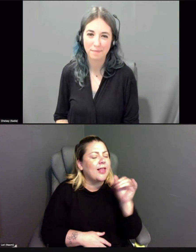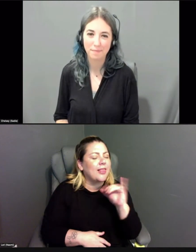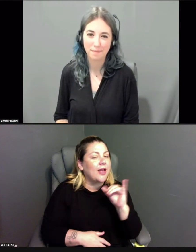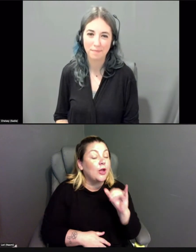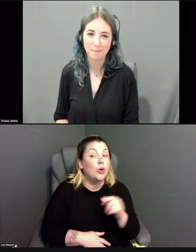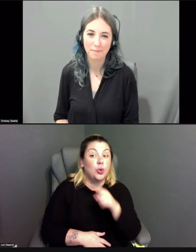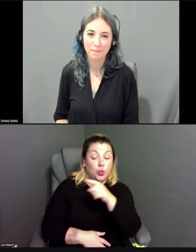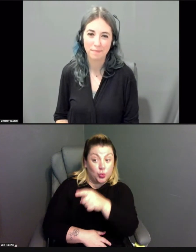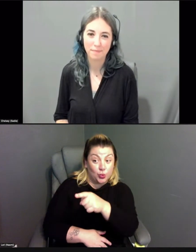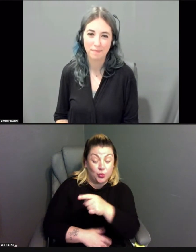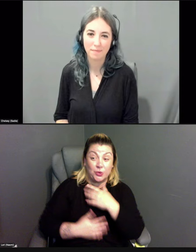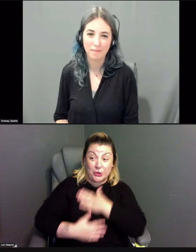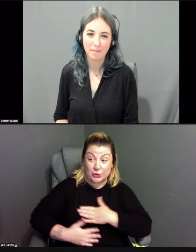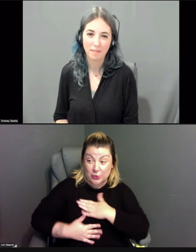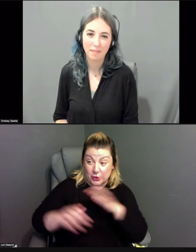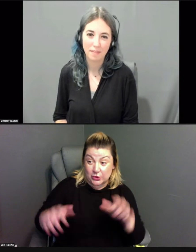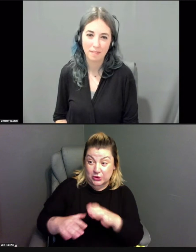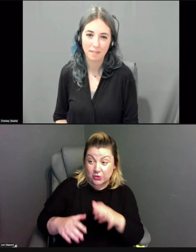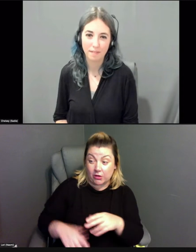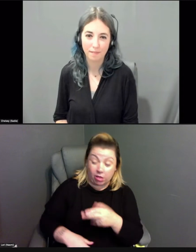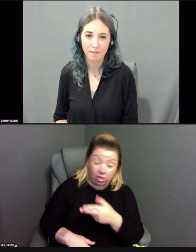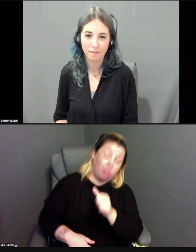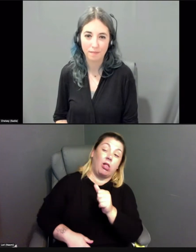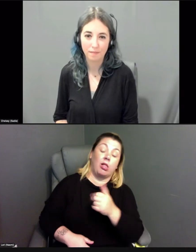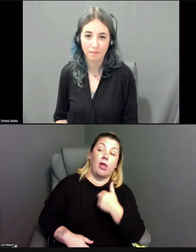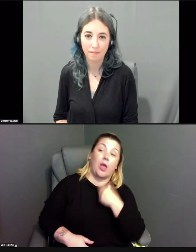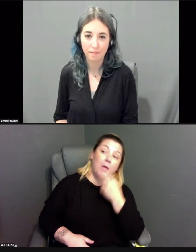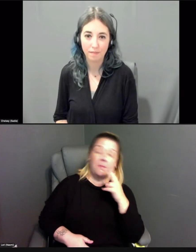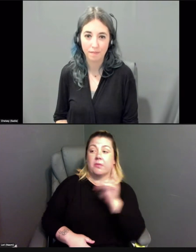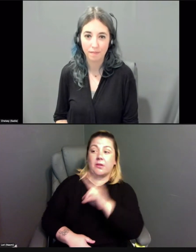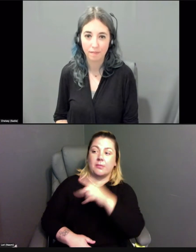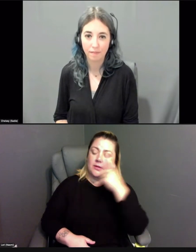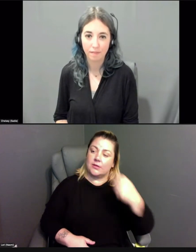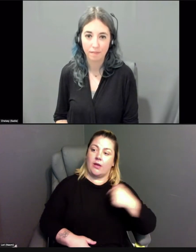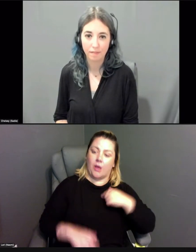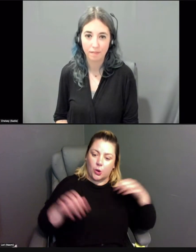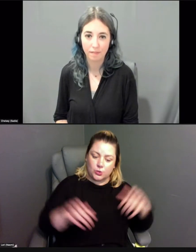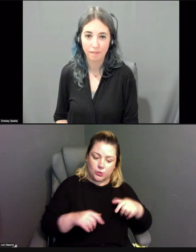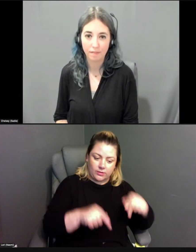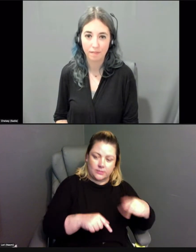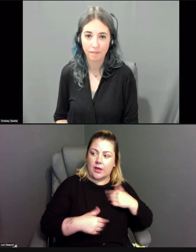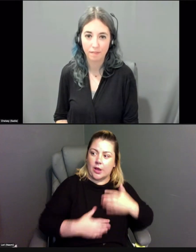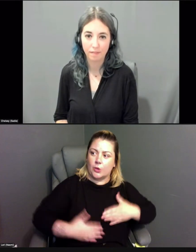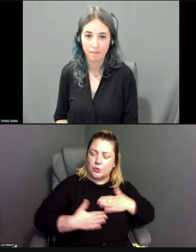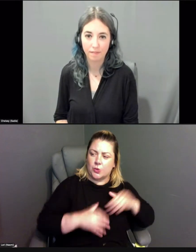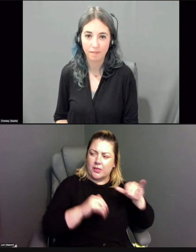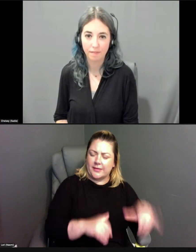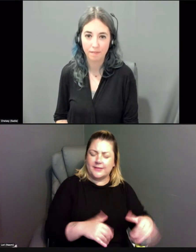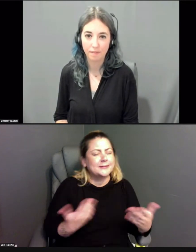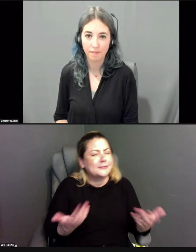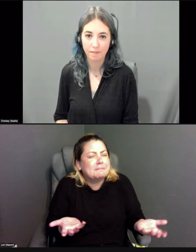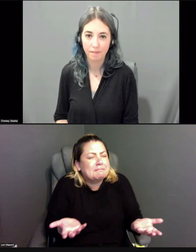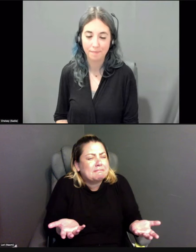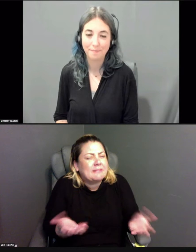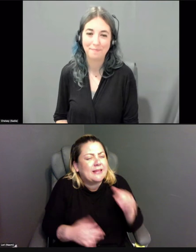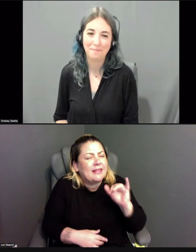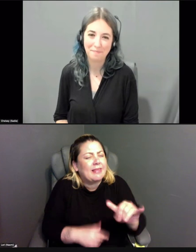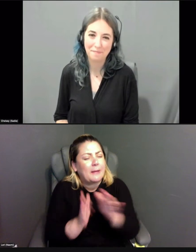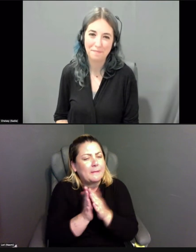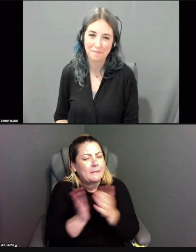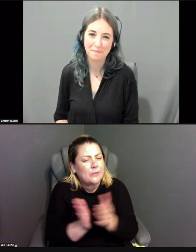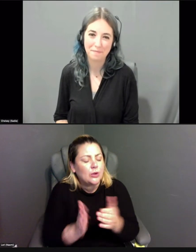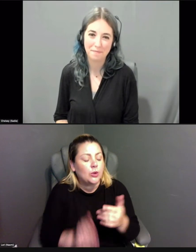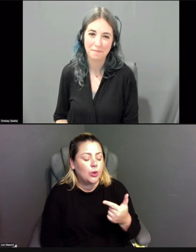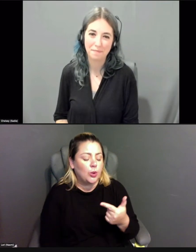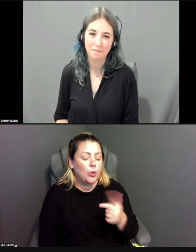less than. That's where we come into it. It's the same as, again, referencing that book, The Gluten Lie. Like, I'm not saying